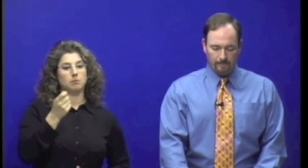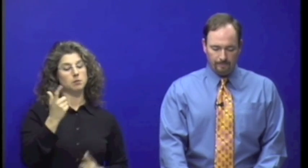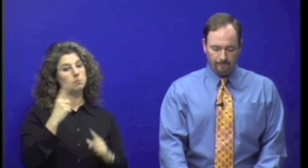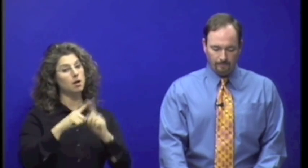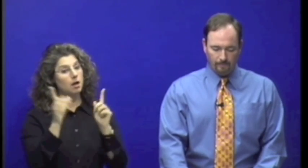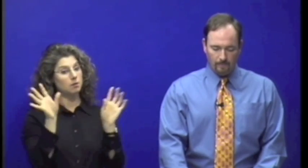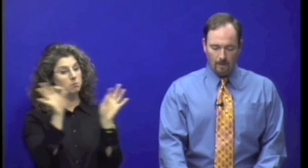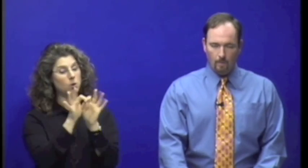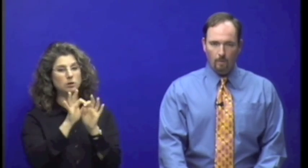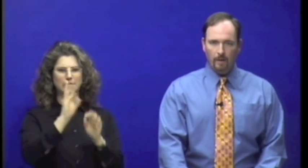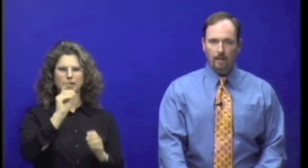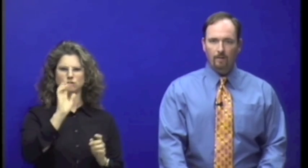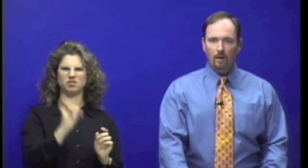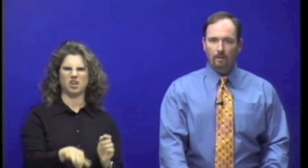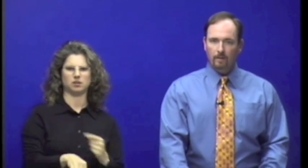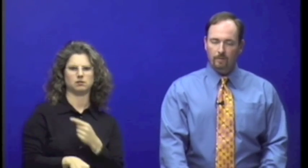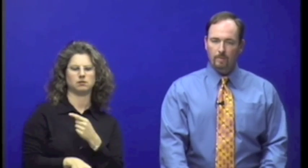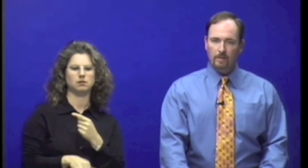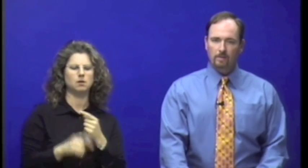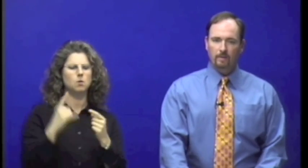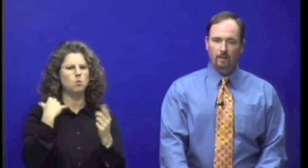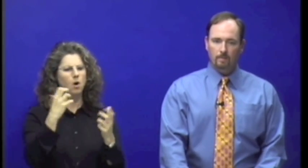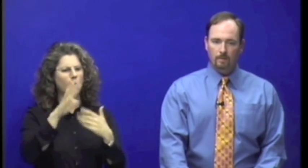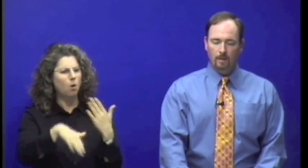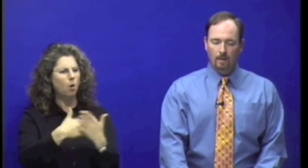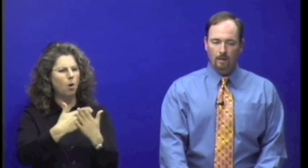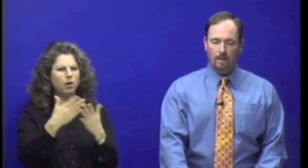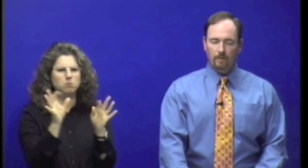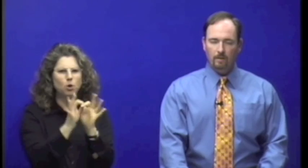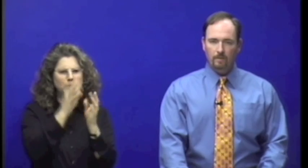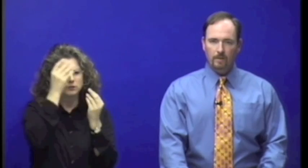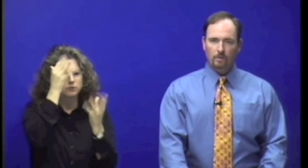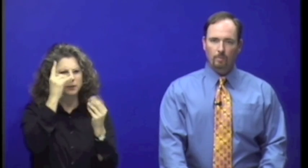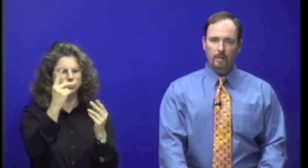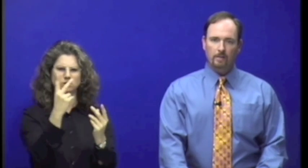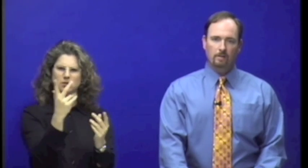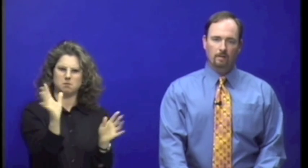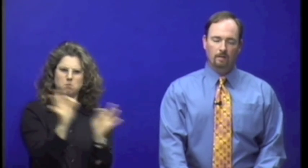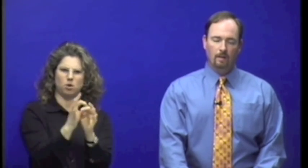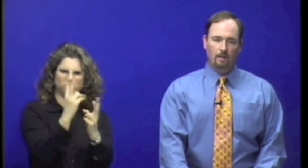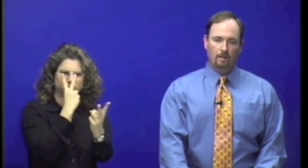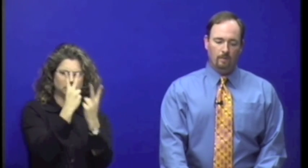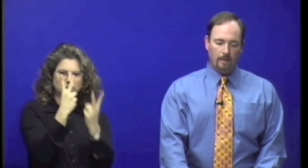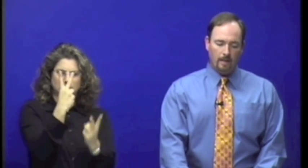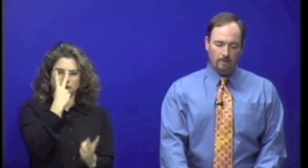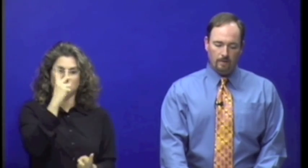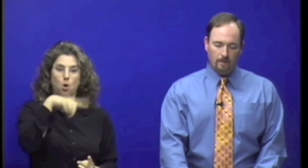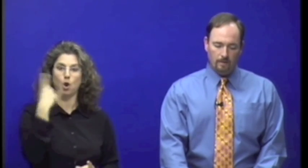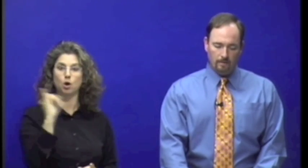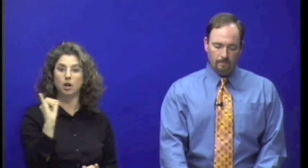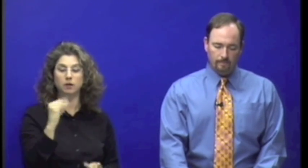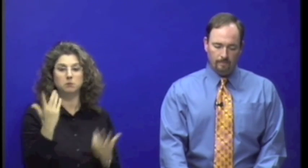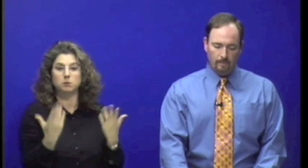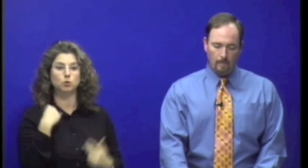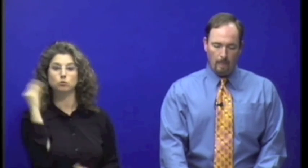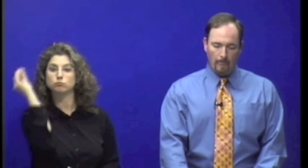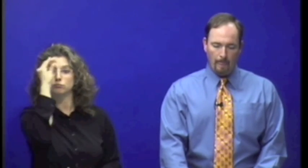like. We want you to have all the information available and have a good visual picture of what cancer can